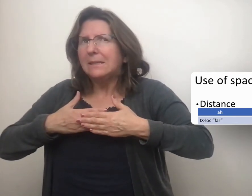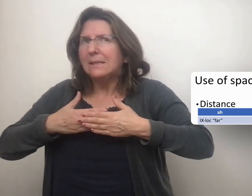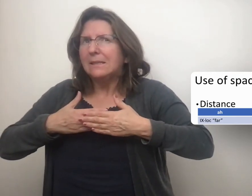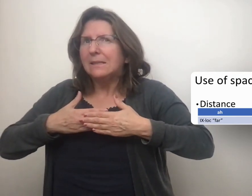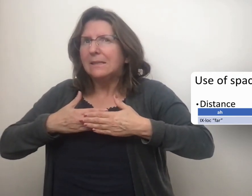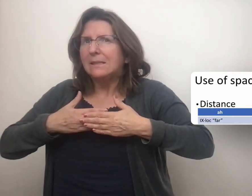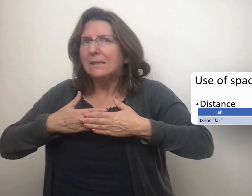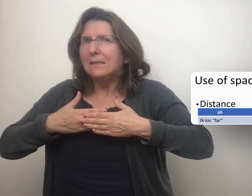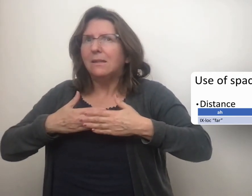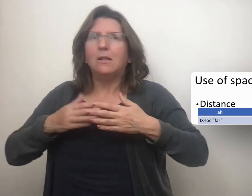really close by.